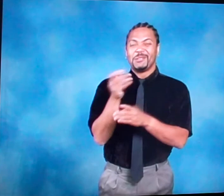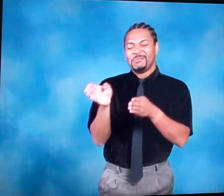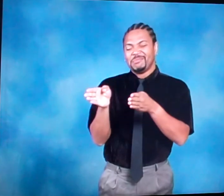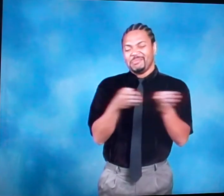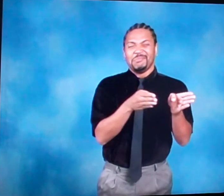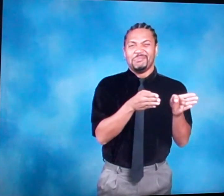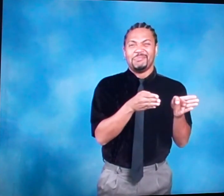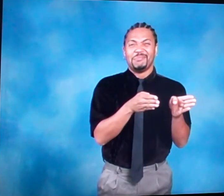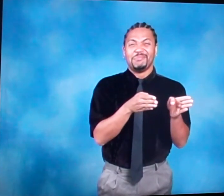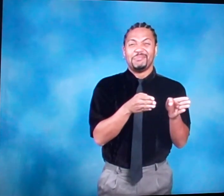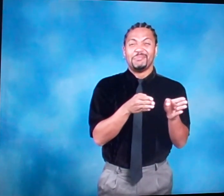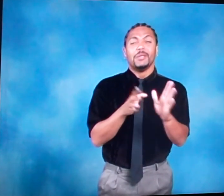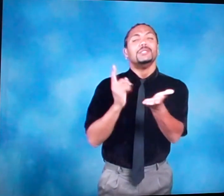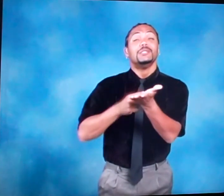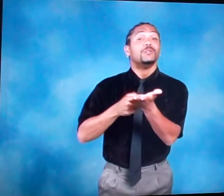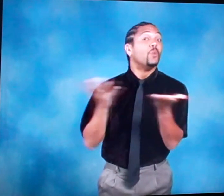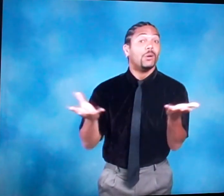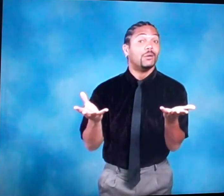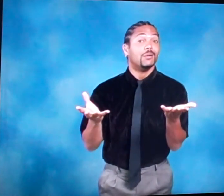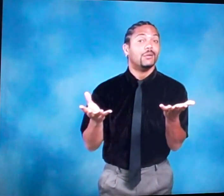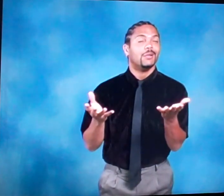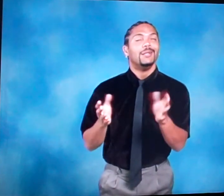Now I'm going to go off track a little.